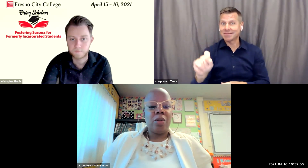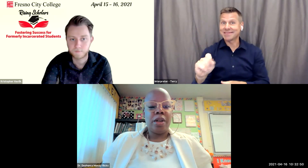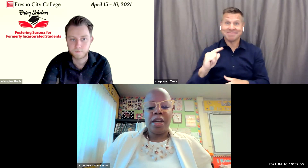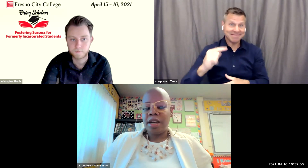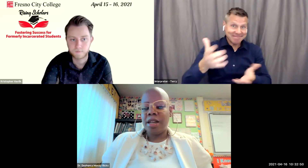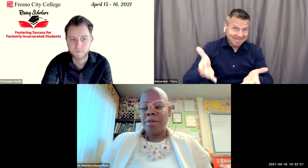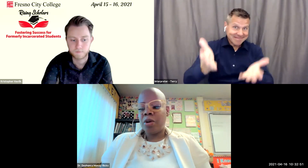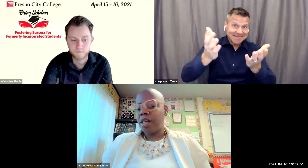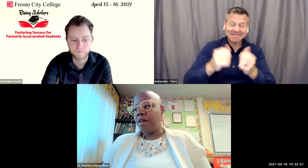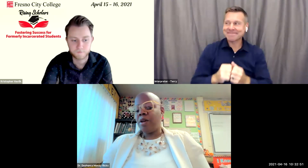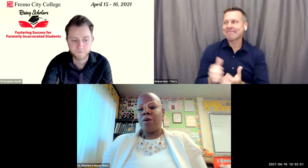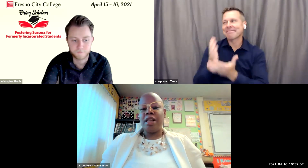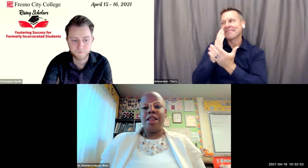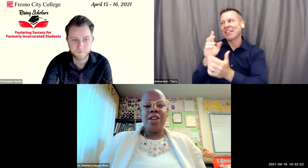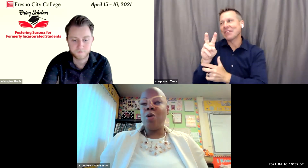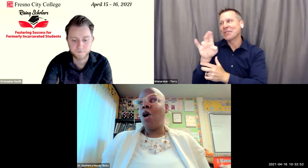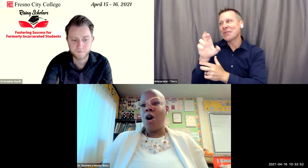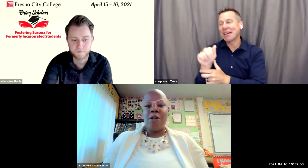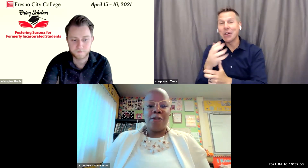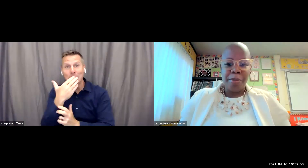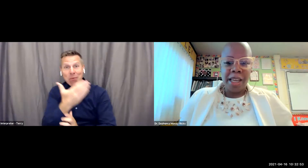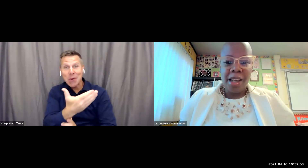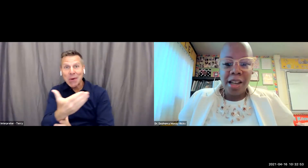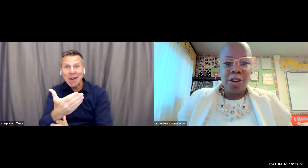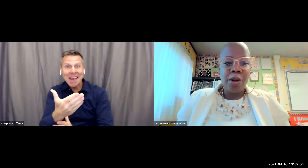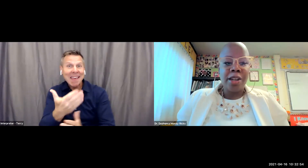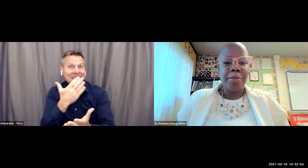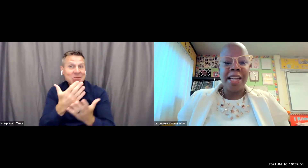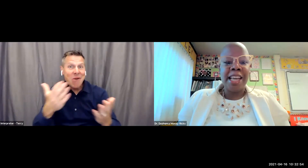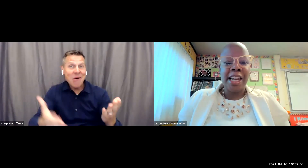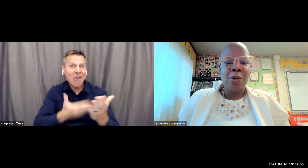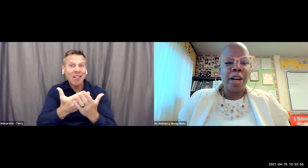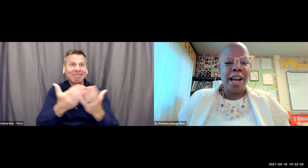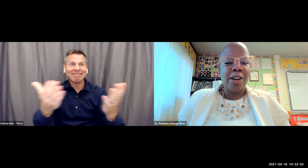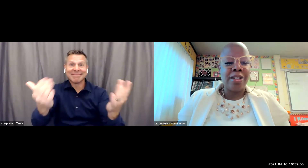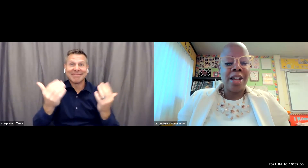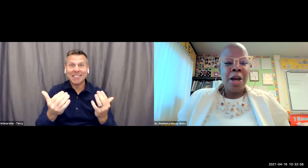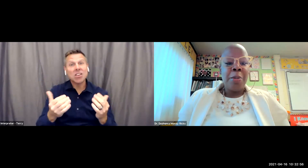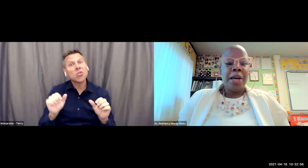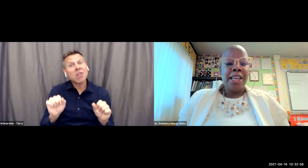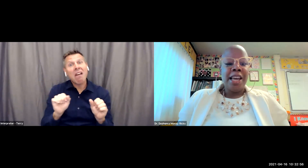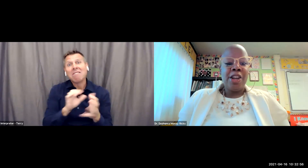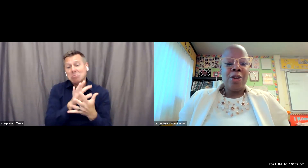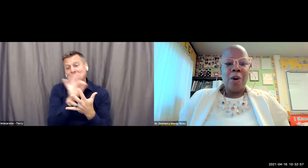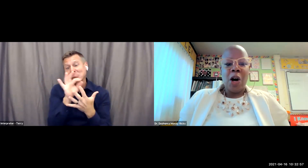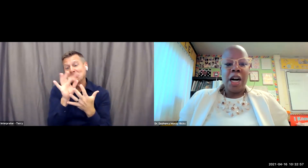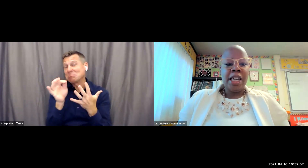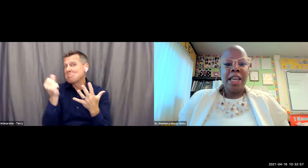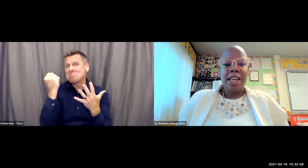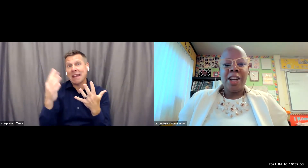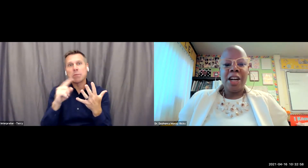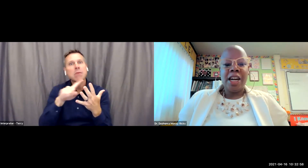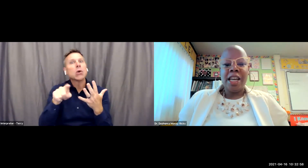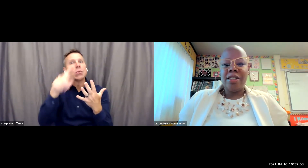you, Victoria. Good morning, everyone. Thank you all for being here. You could have been anywhere else, but yet you